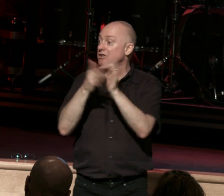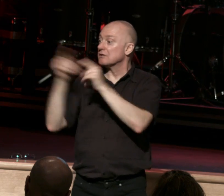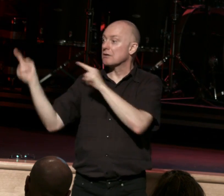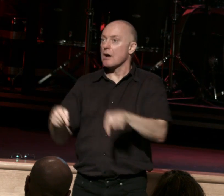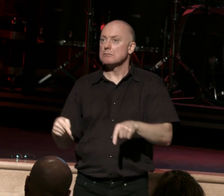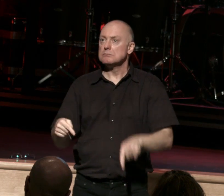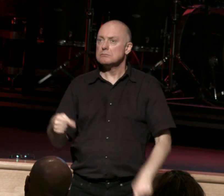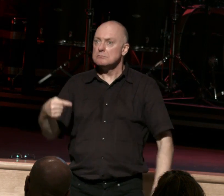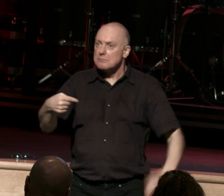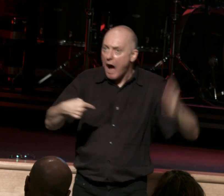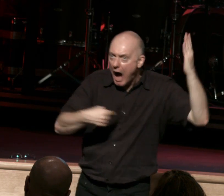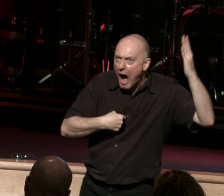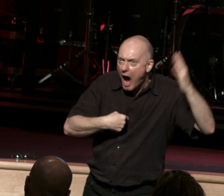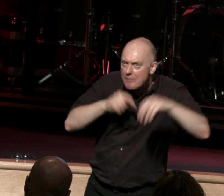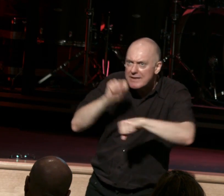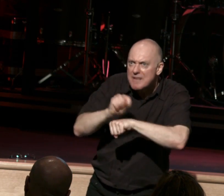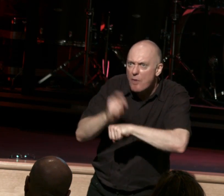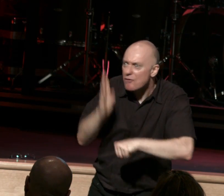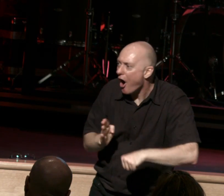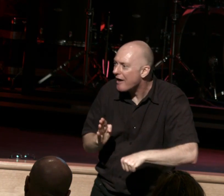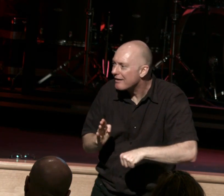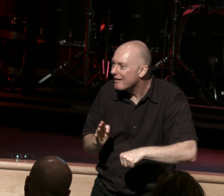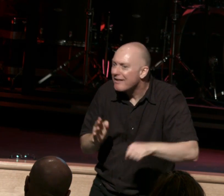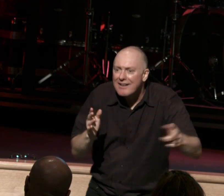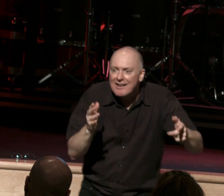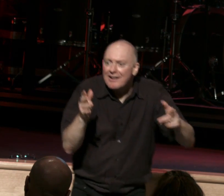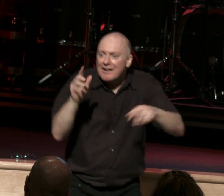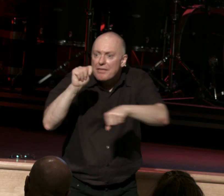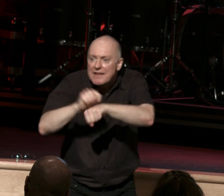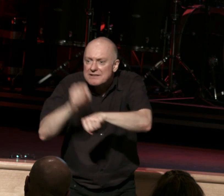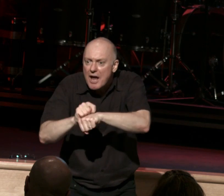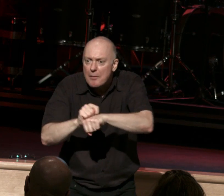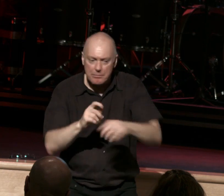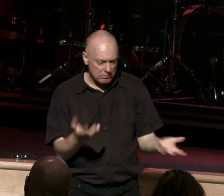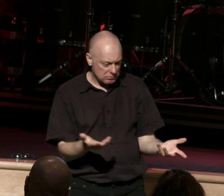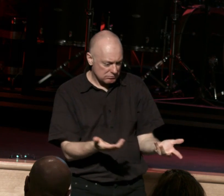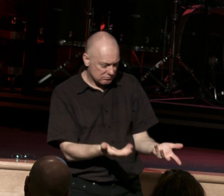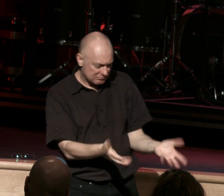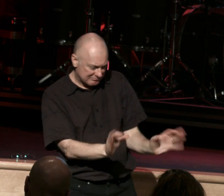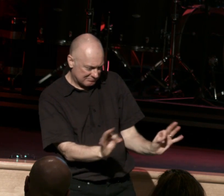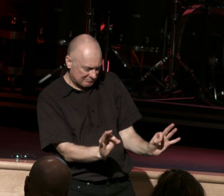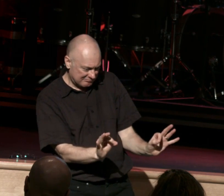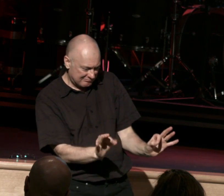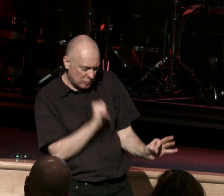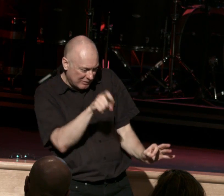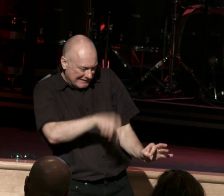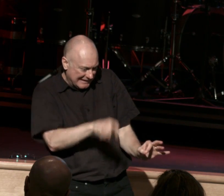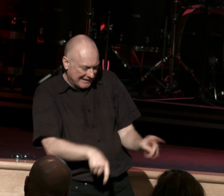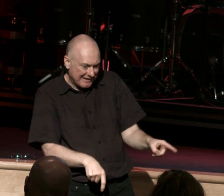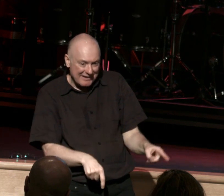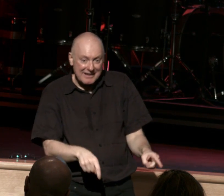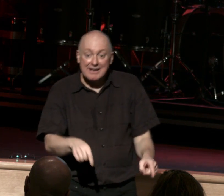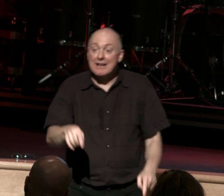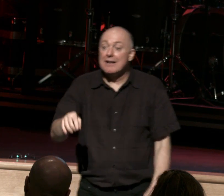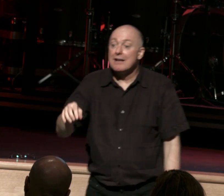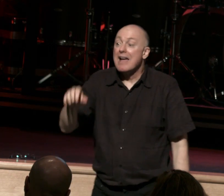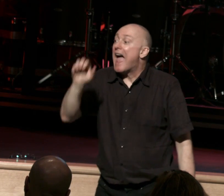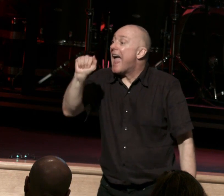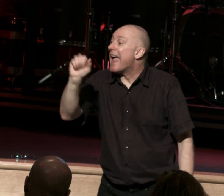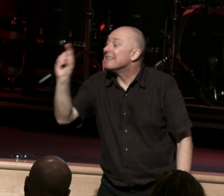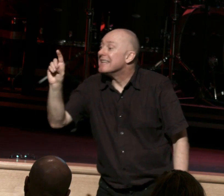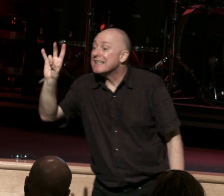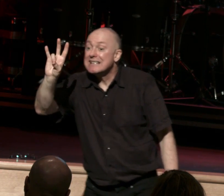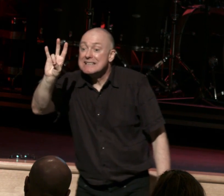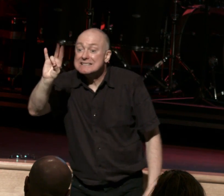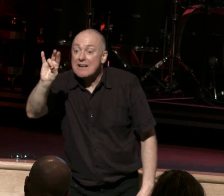But Jesus Christ comes and he's like, I am the temple of God. And when he dies then, the temple is rendered obsolete. And that's why in AD